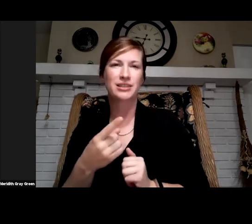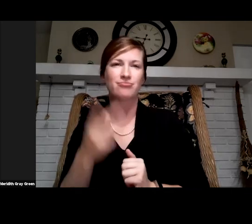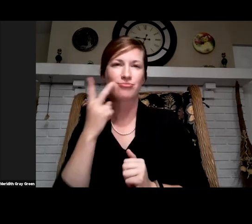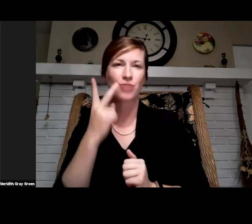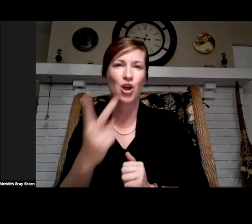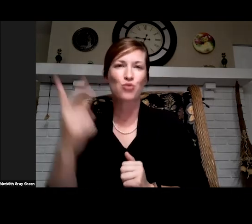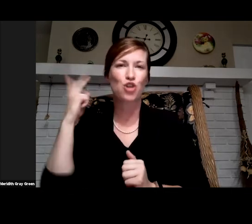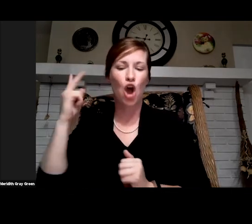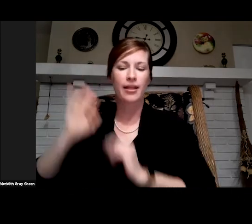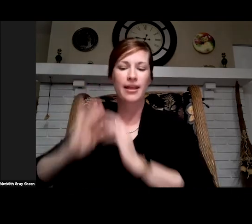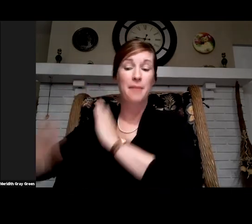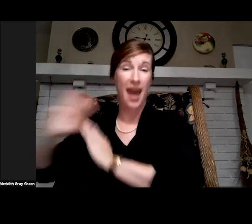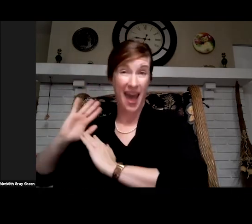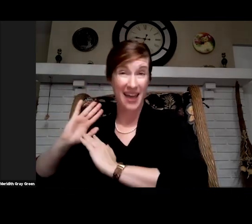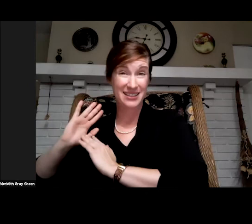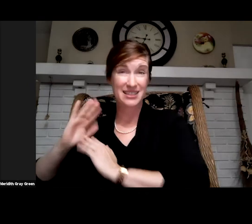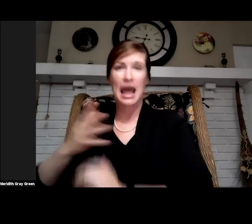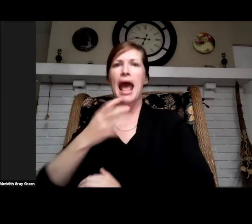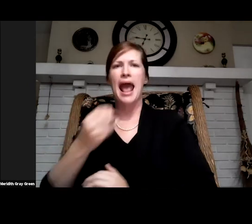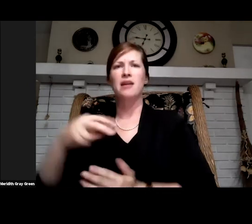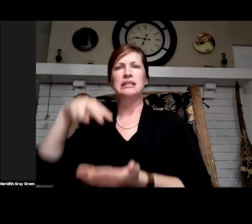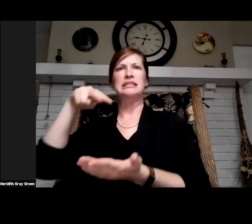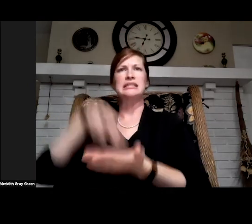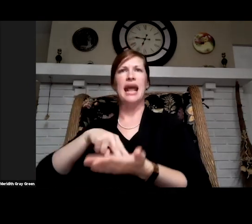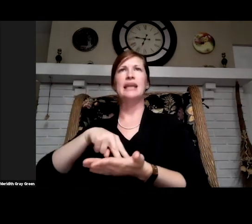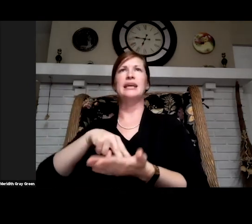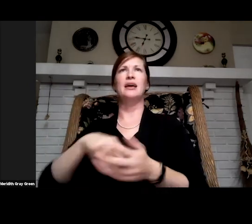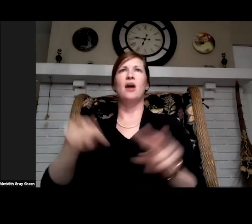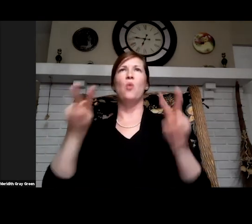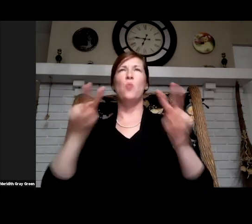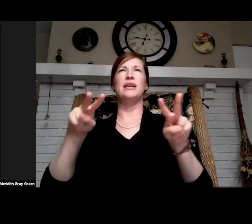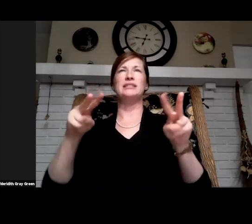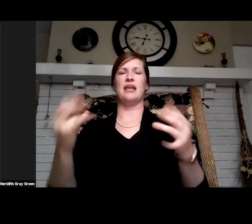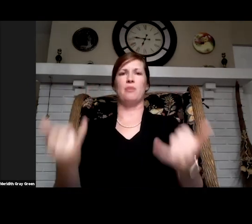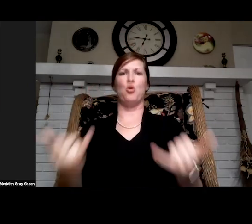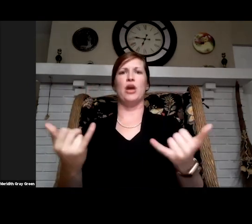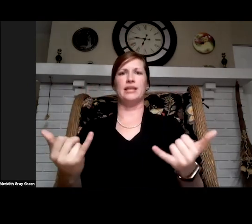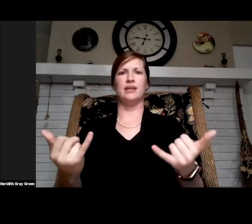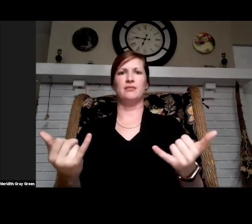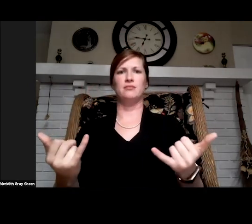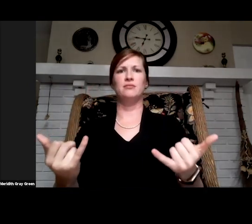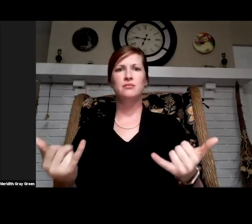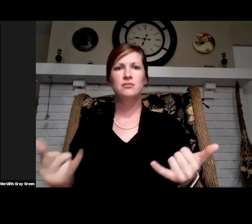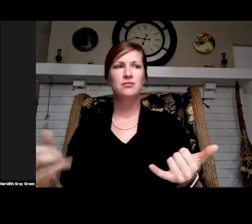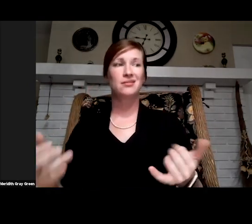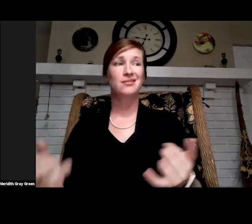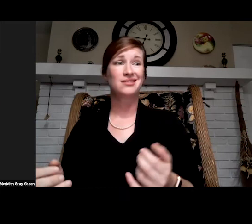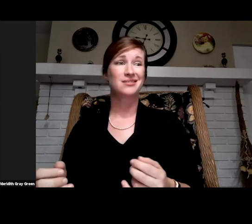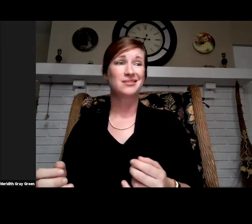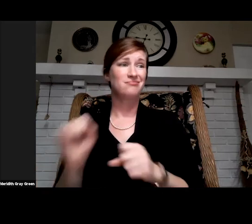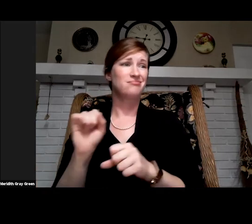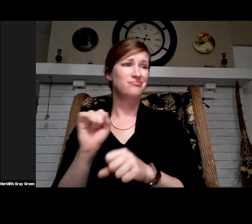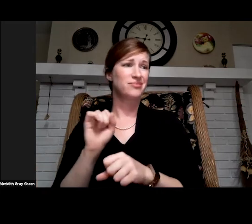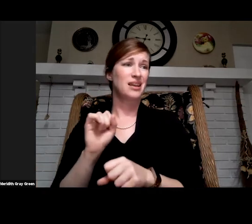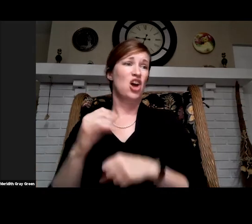I really like how she looked to the past generations and standing and looking at what's happened